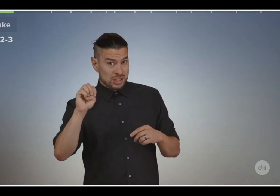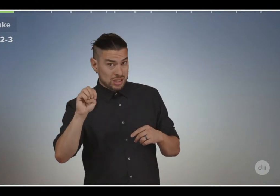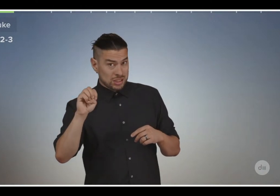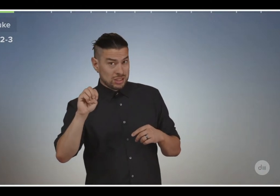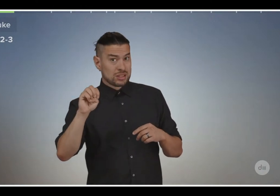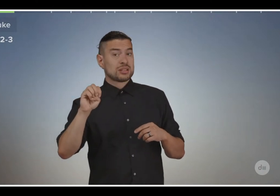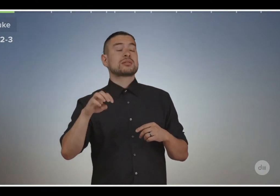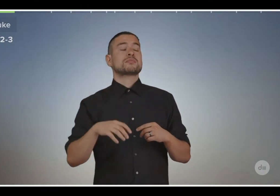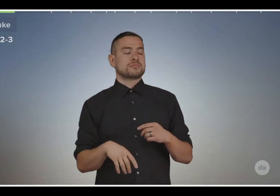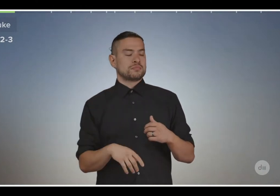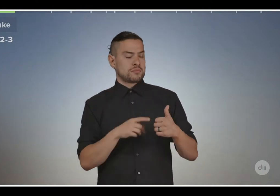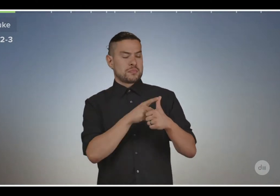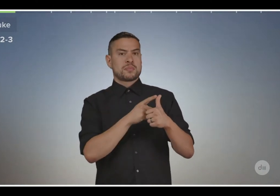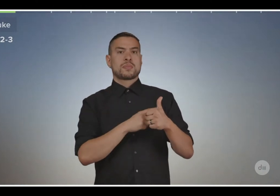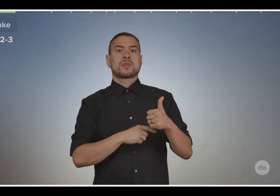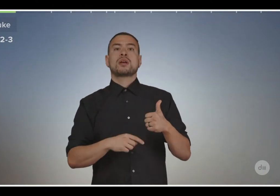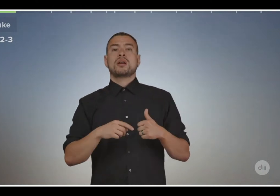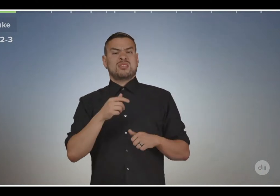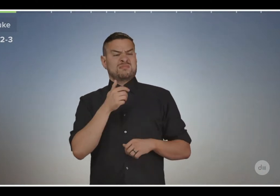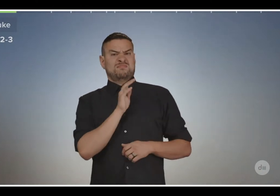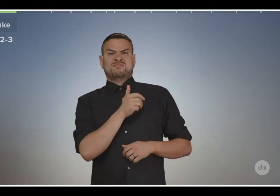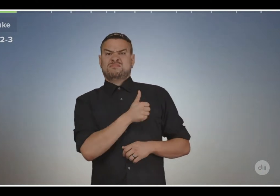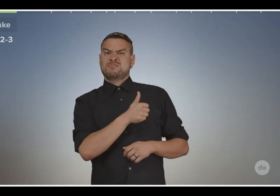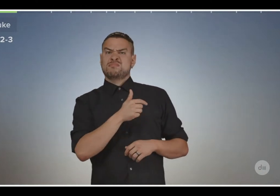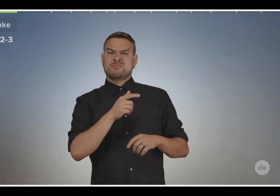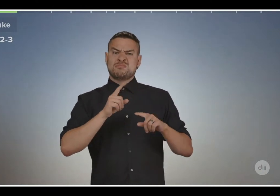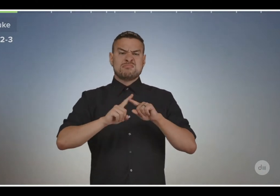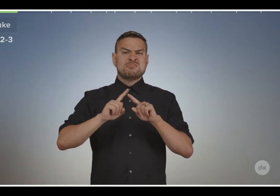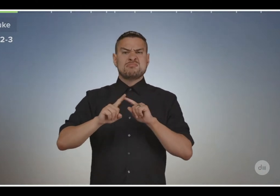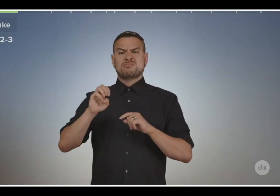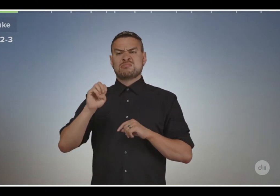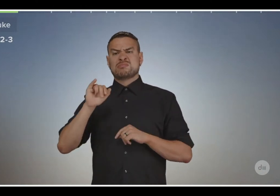who was called Magdalene before.